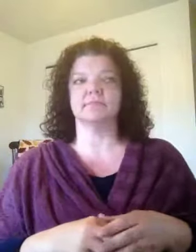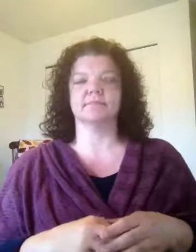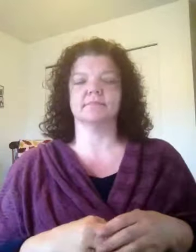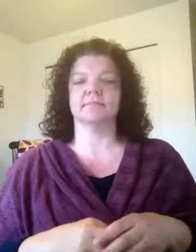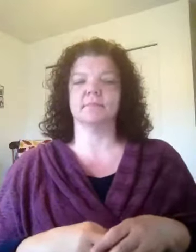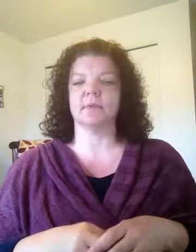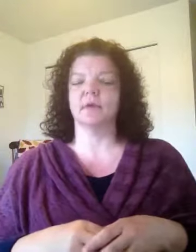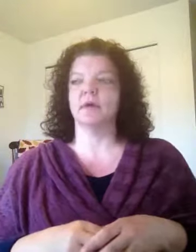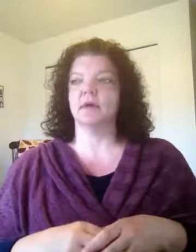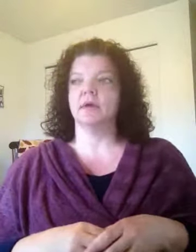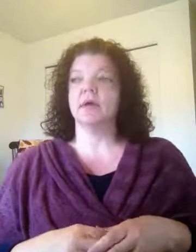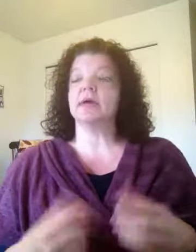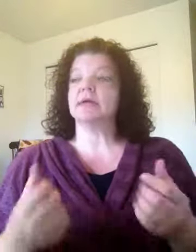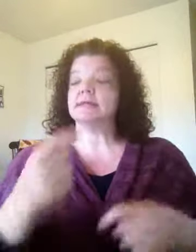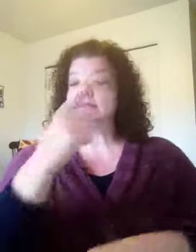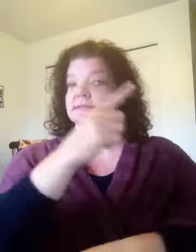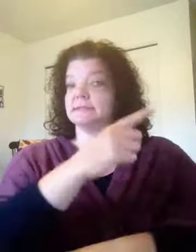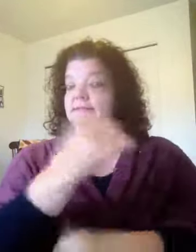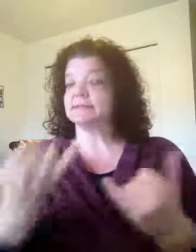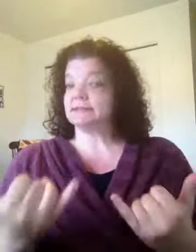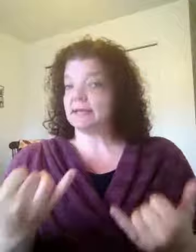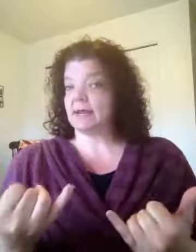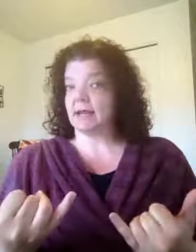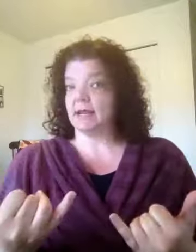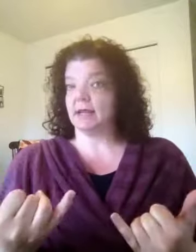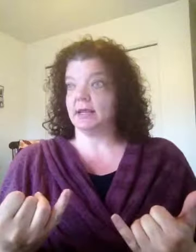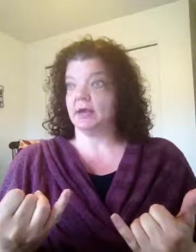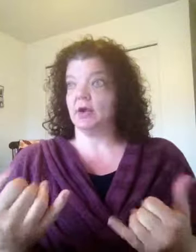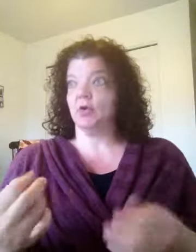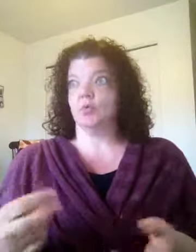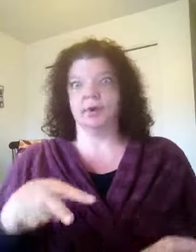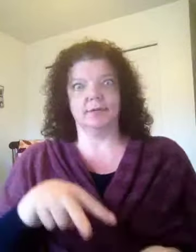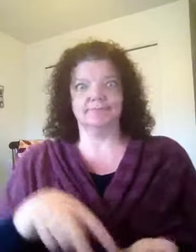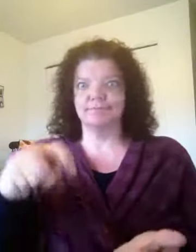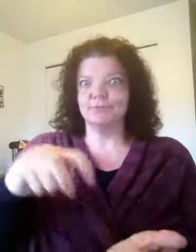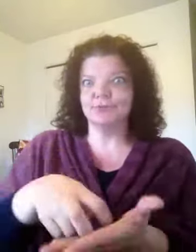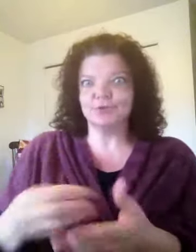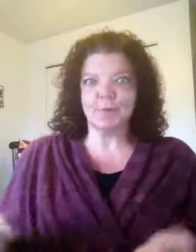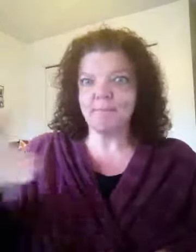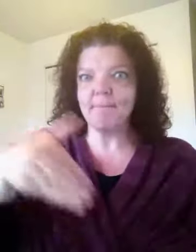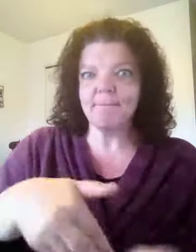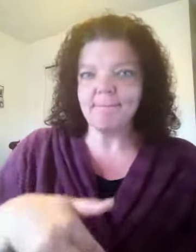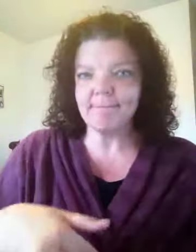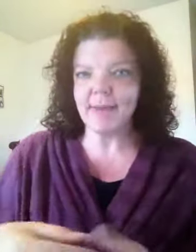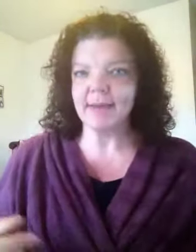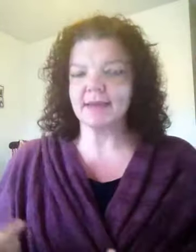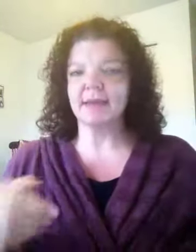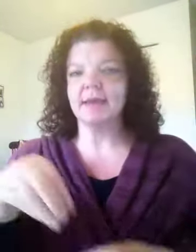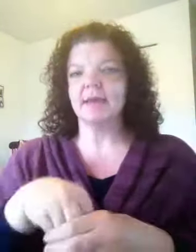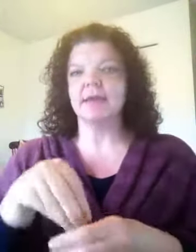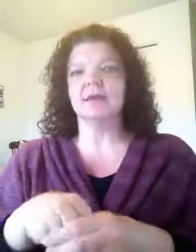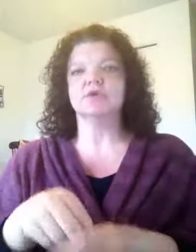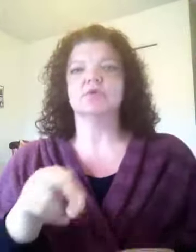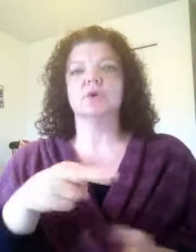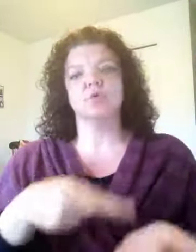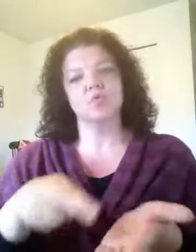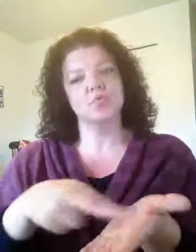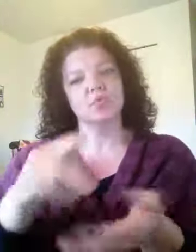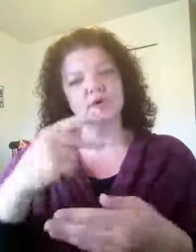going to do today is we're going to jump back into our research project. What we're going to think about when we think about landmarks, when it's time for you to jump in